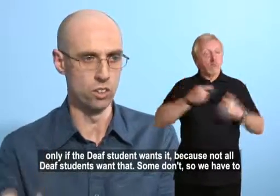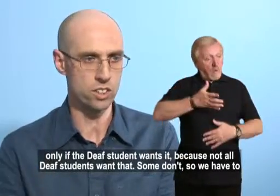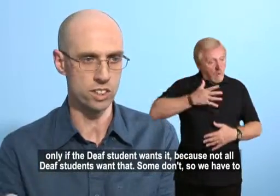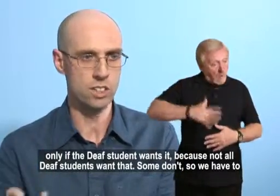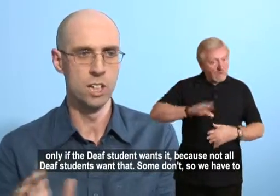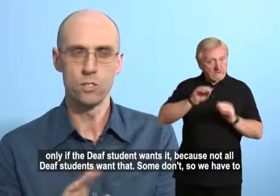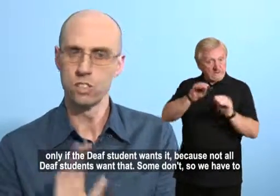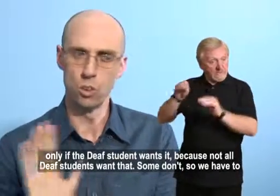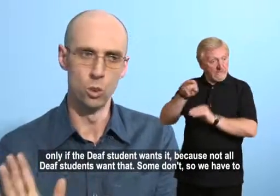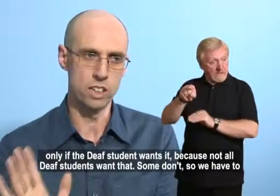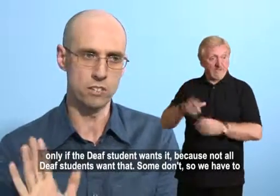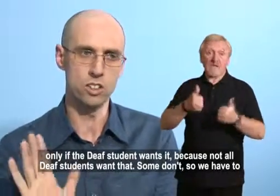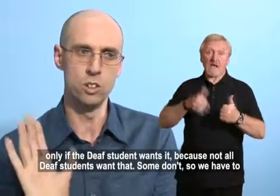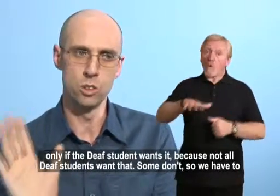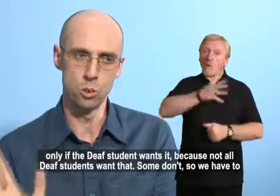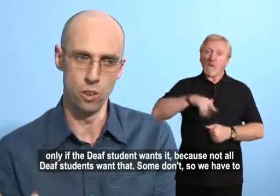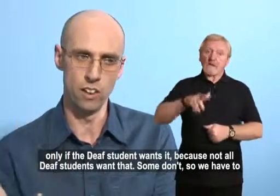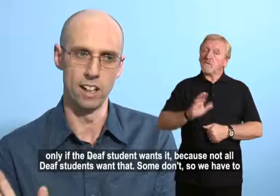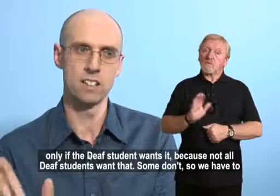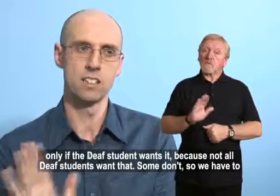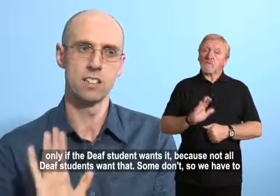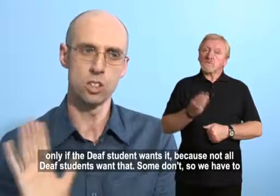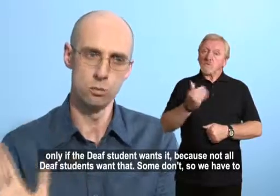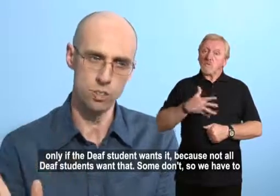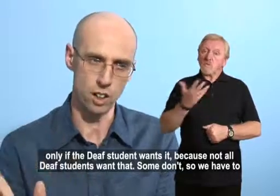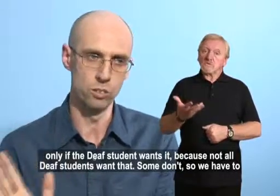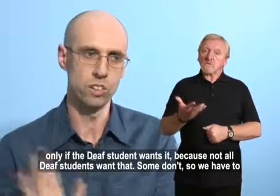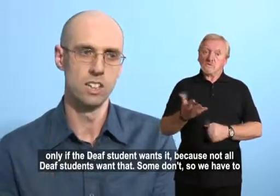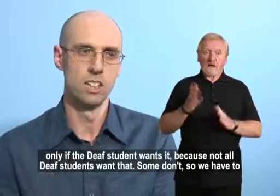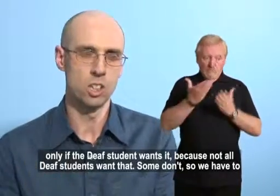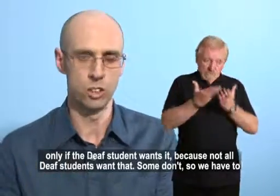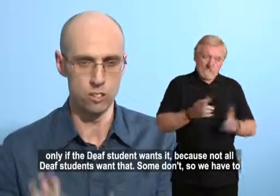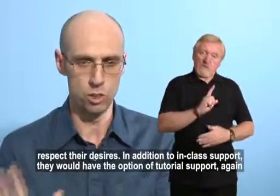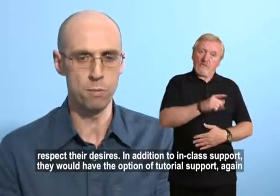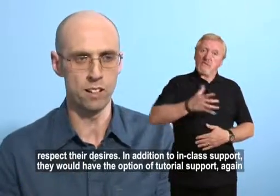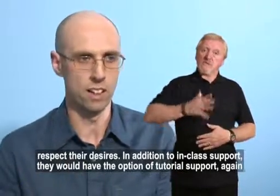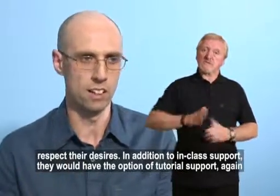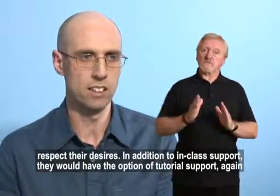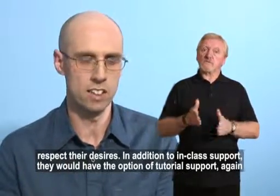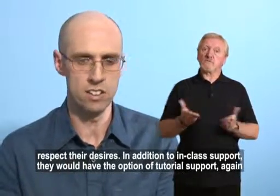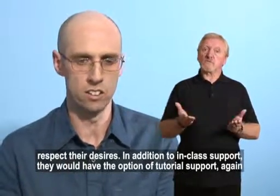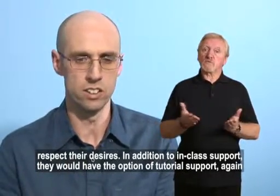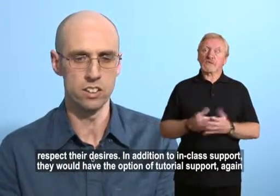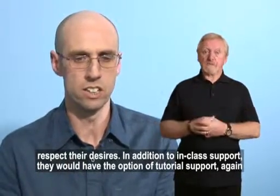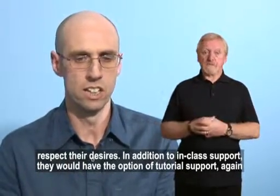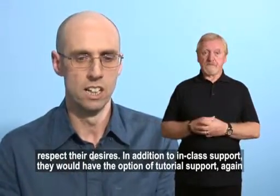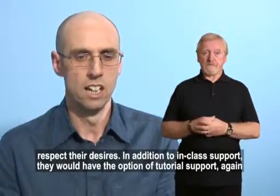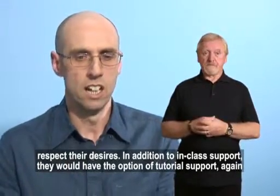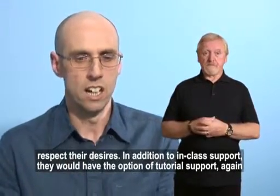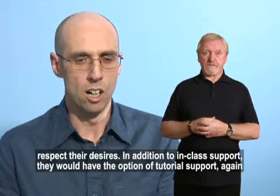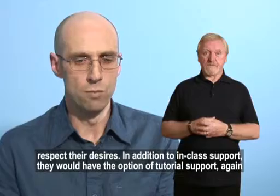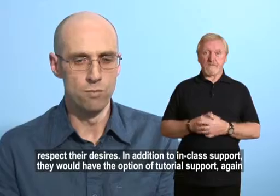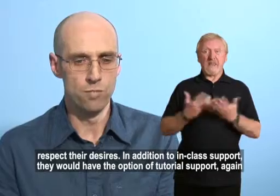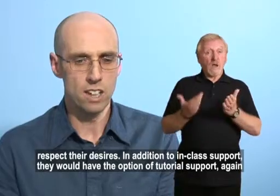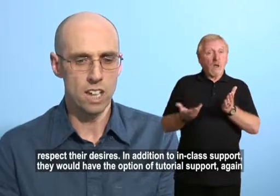student wants it, because not all deaf students want that, some don't, so we have to respect their desires.